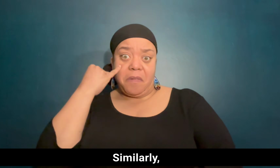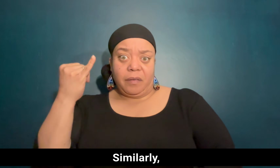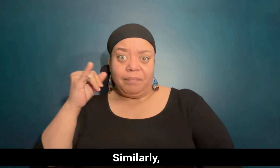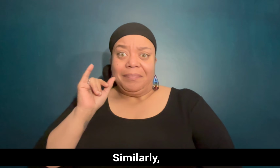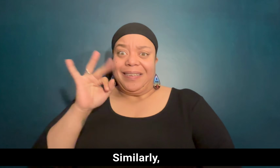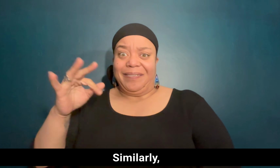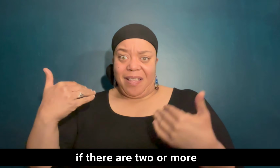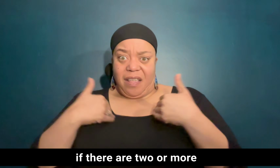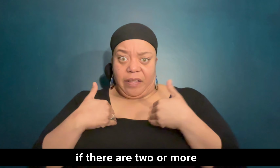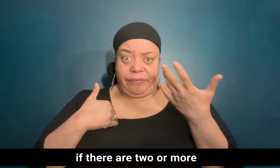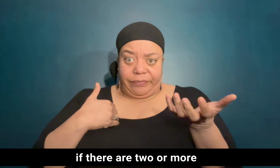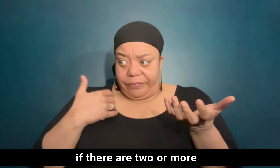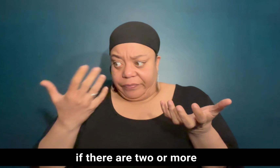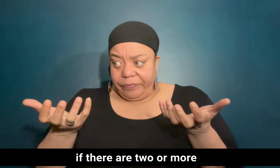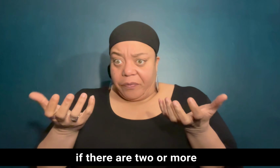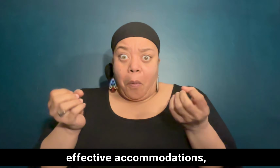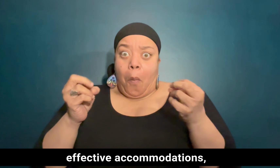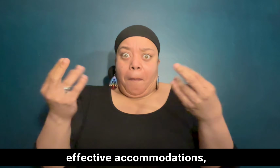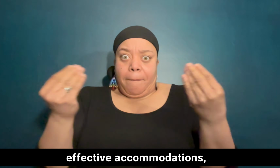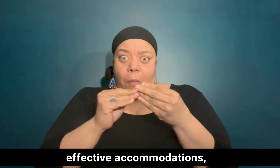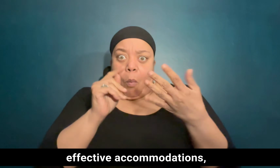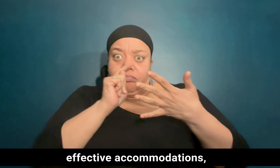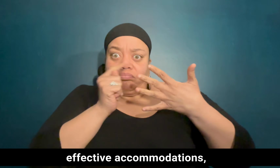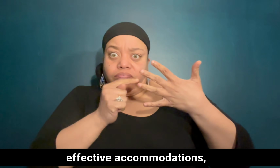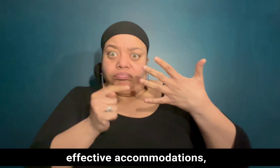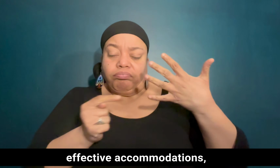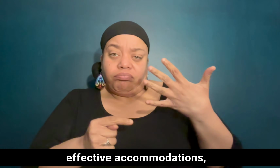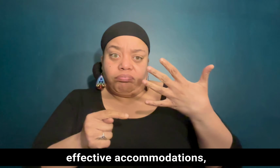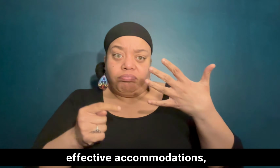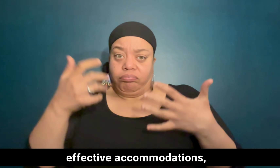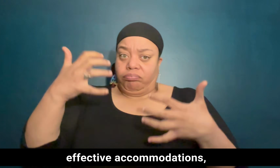Similarly, if there are two or more effective accommodations,